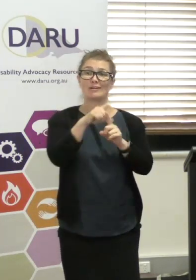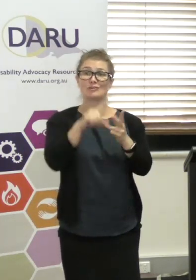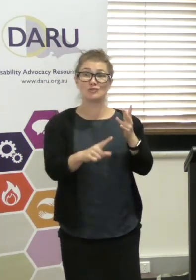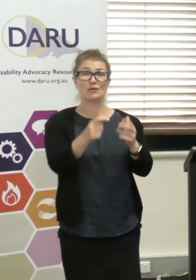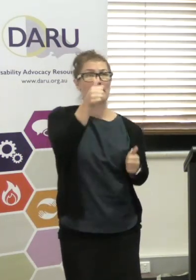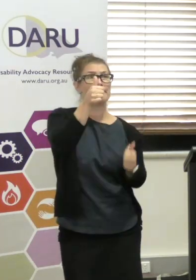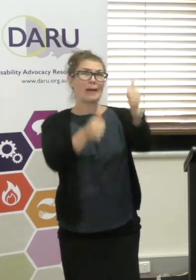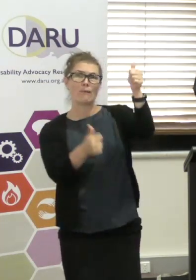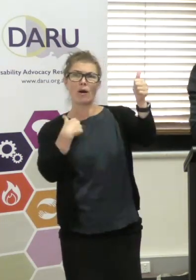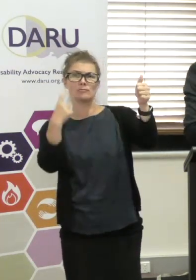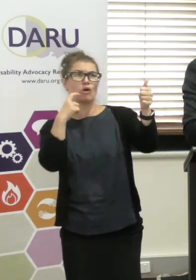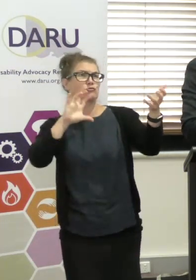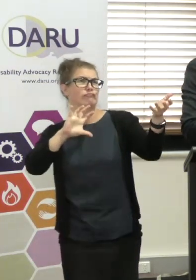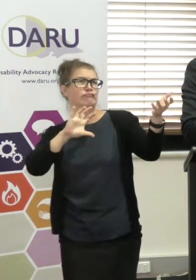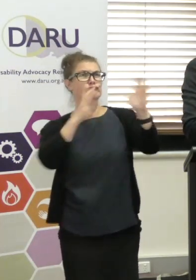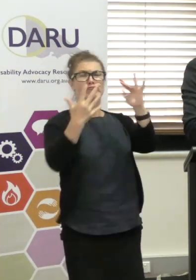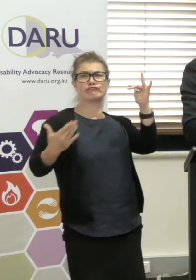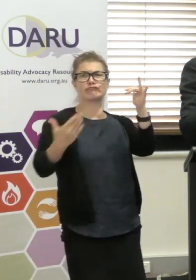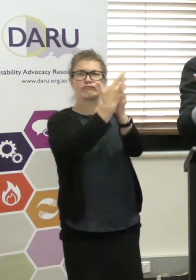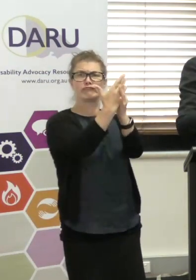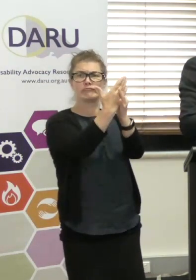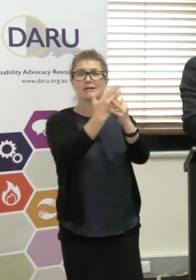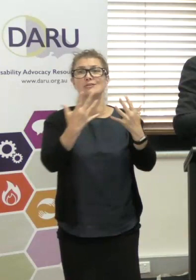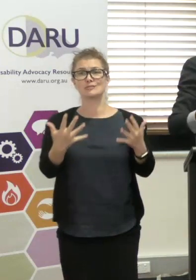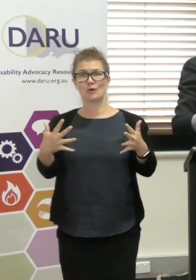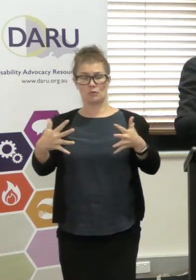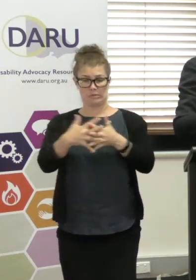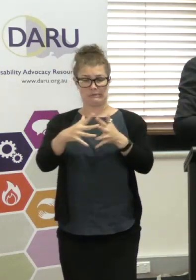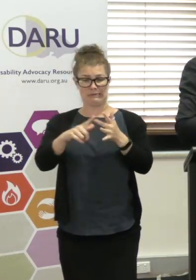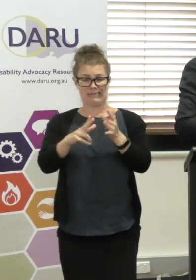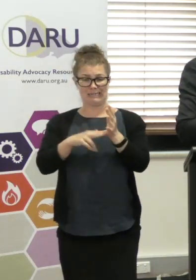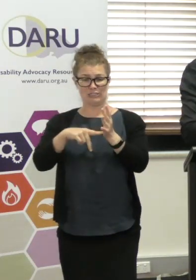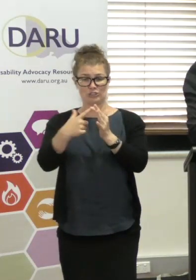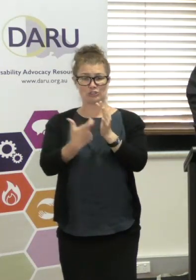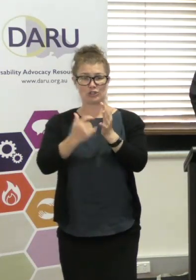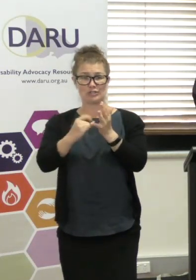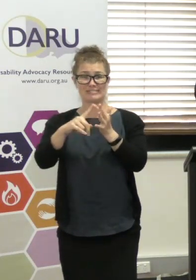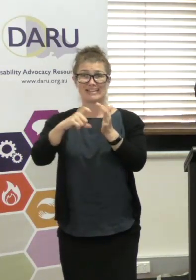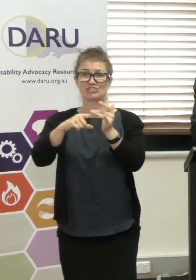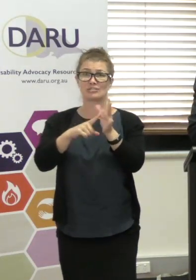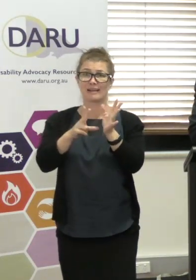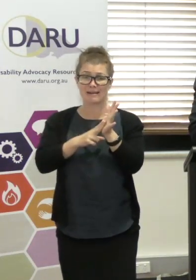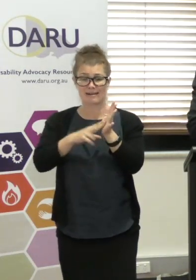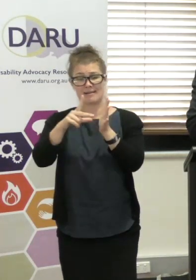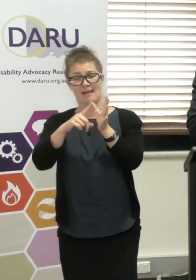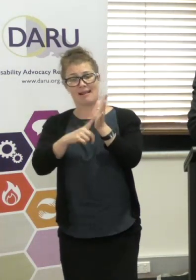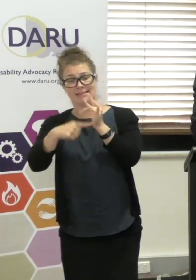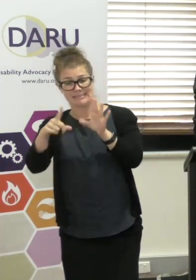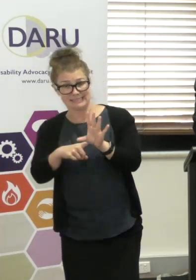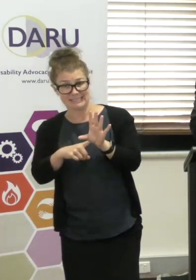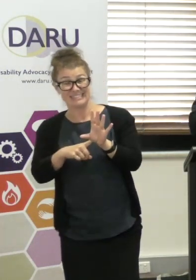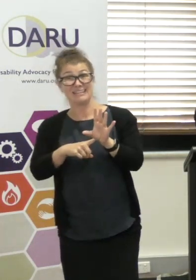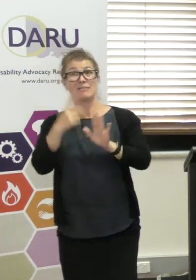structures. So intersectionality, it happens across the life trajectory of an Aboriginal person with disability. So this is what I call a